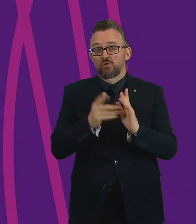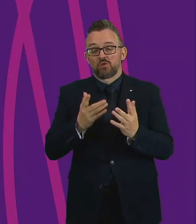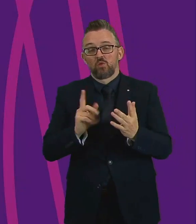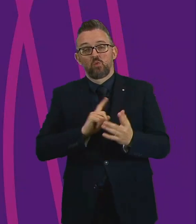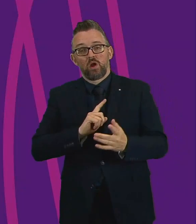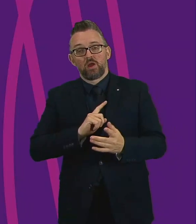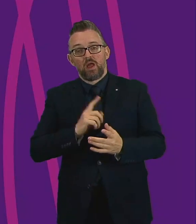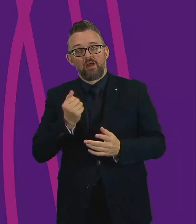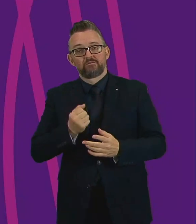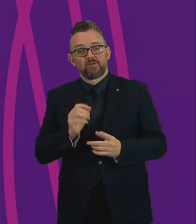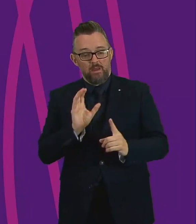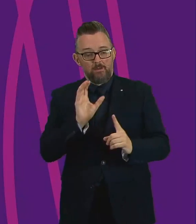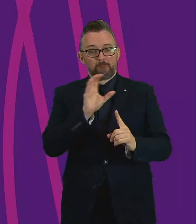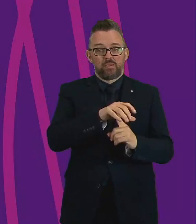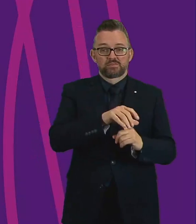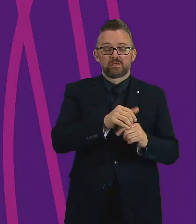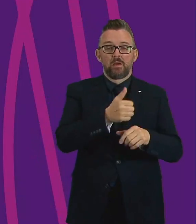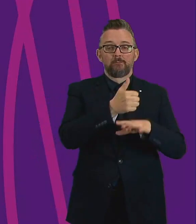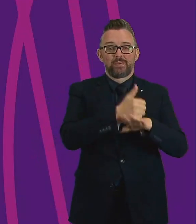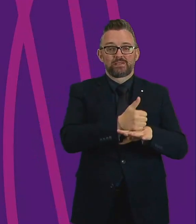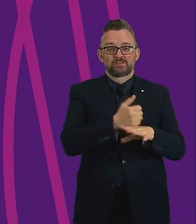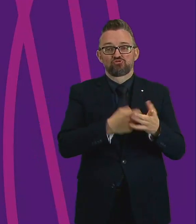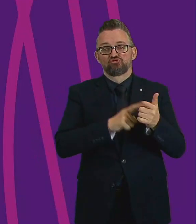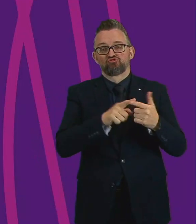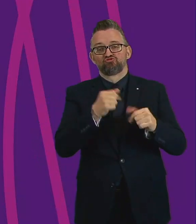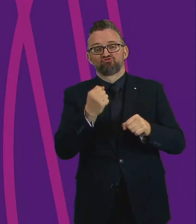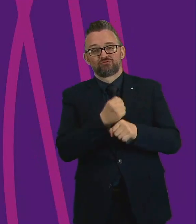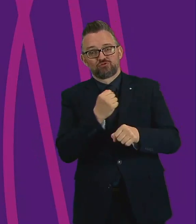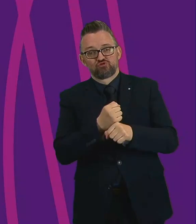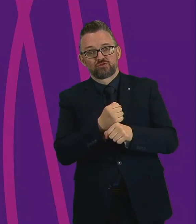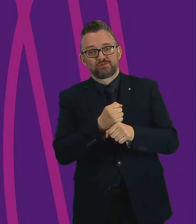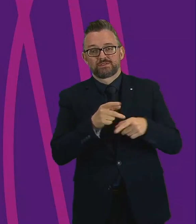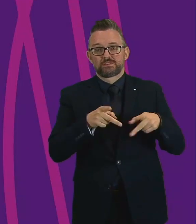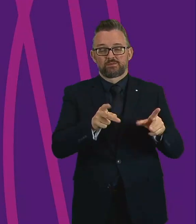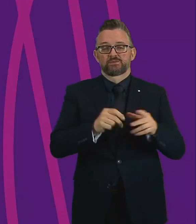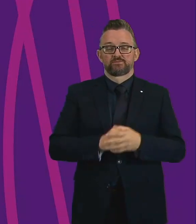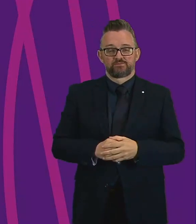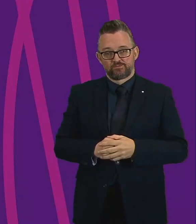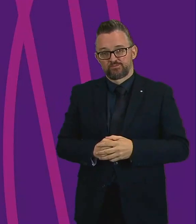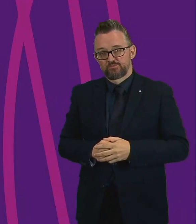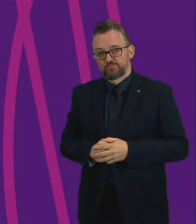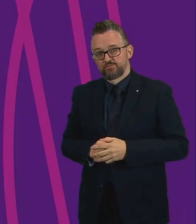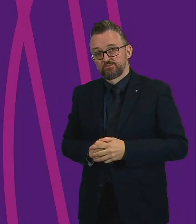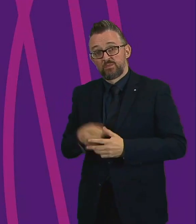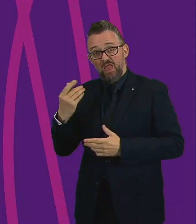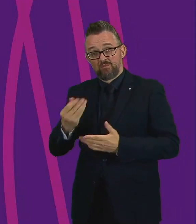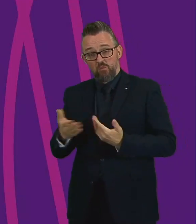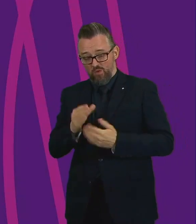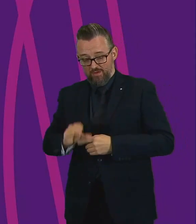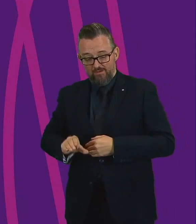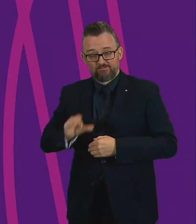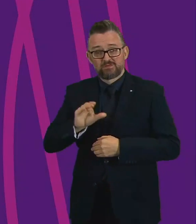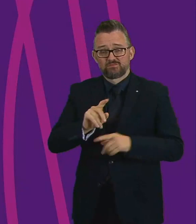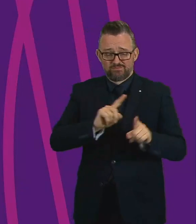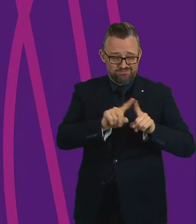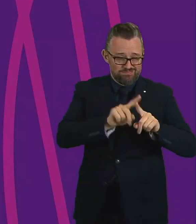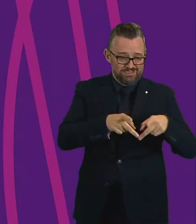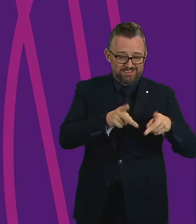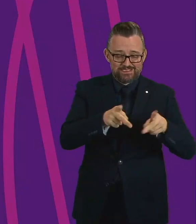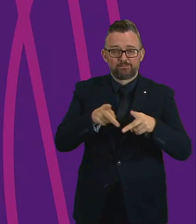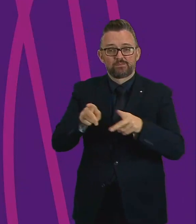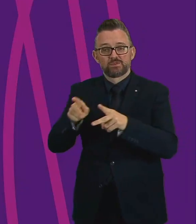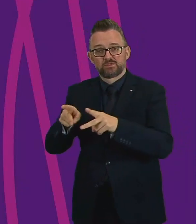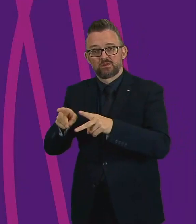range of place-based regeneration schemes. It also brings forward investment in multiple schemes aimed at supporting the